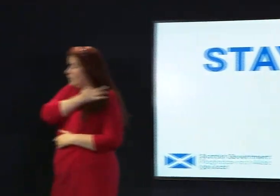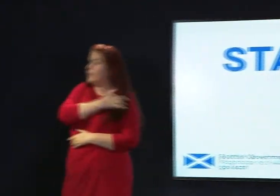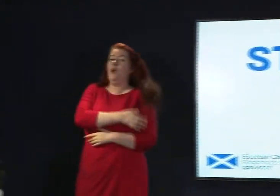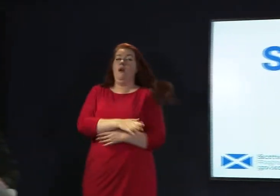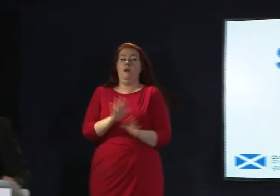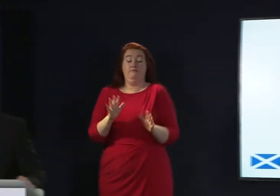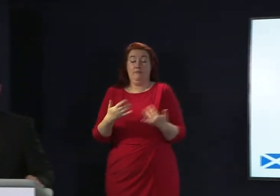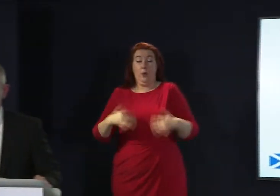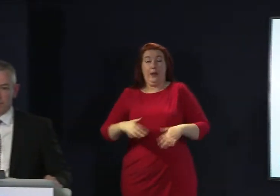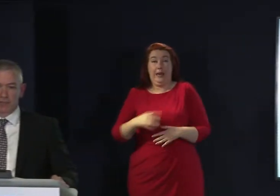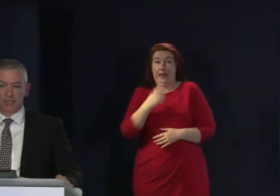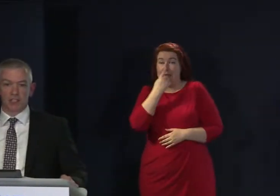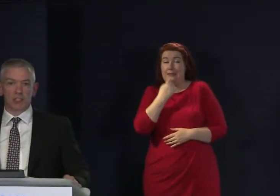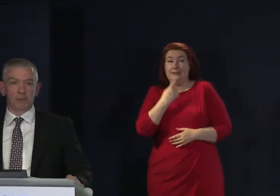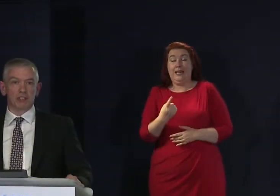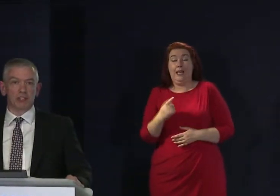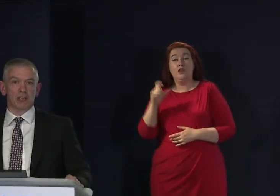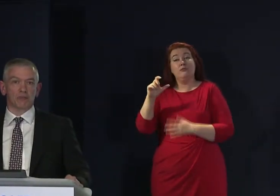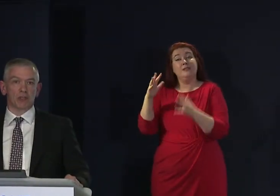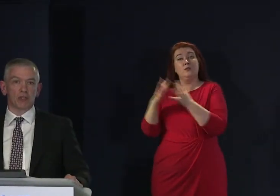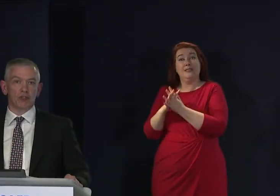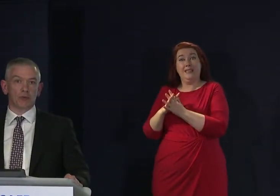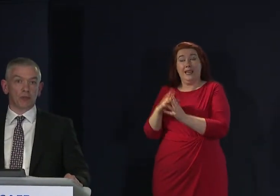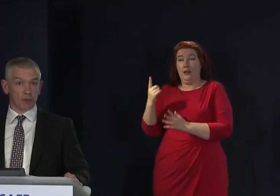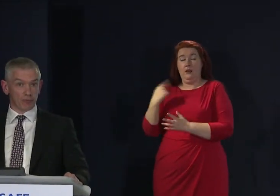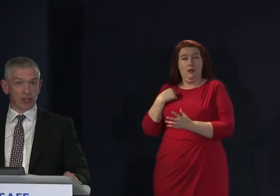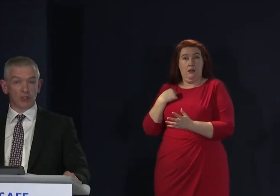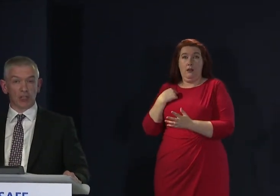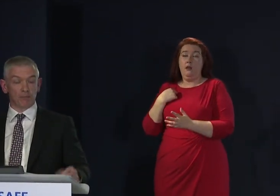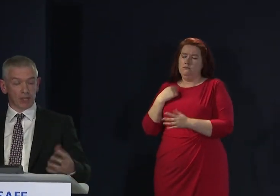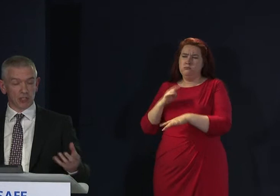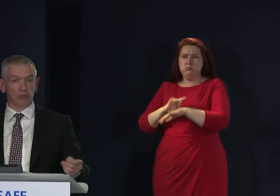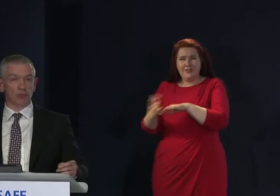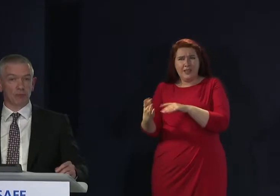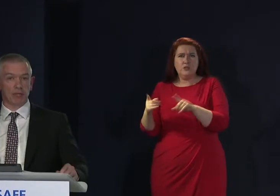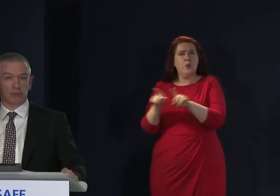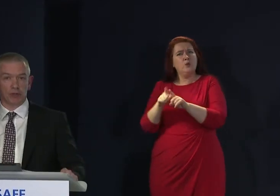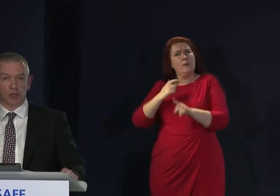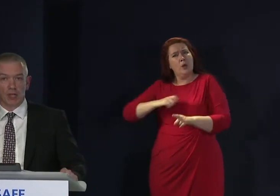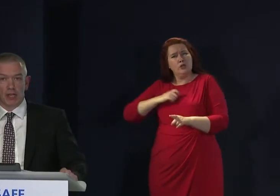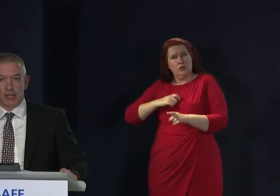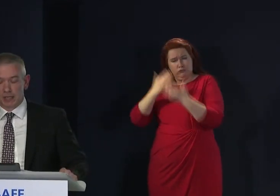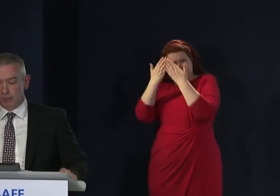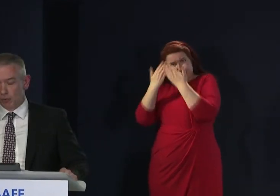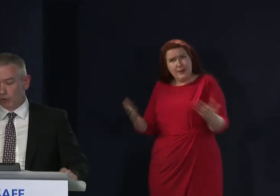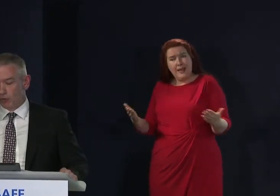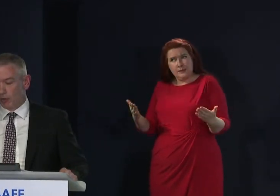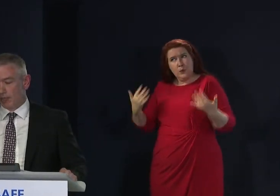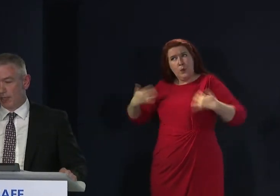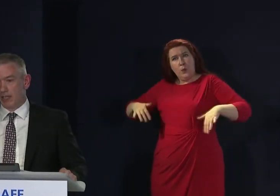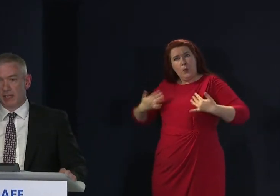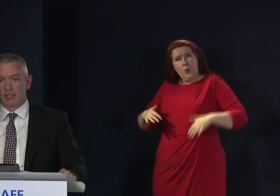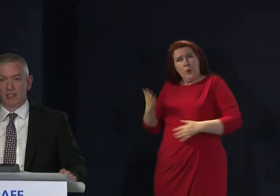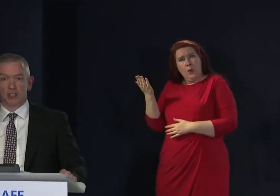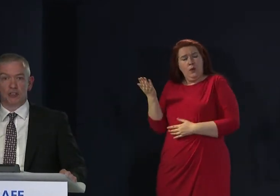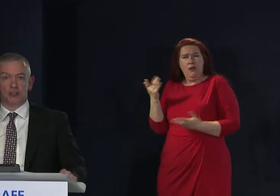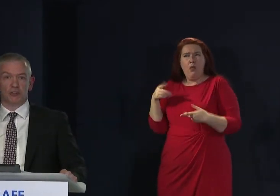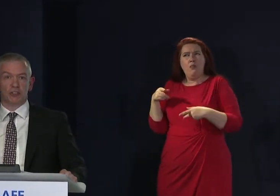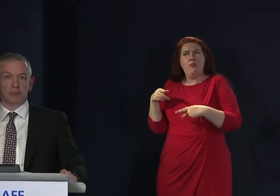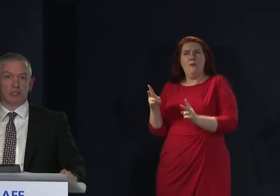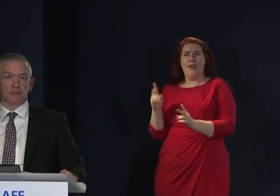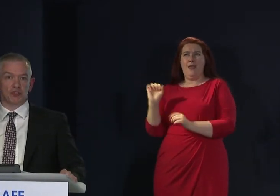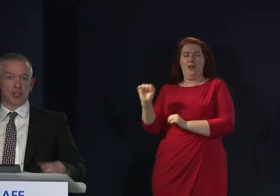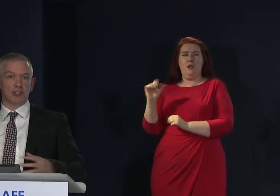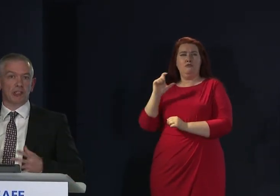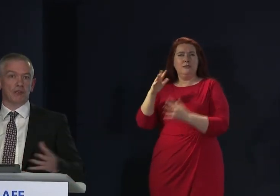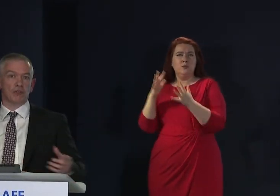myself to saying is that Chris is a person that I've got a huge amount of professional and personal respect for, both in the way that he has